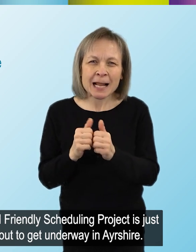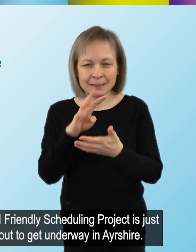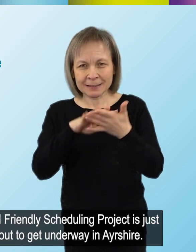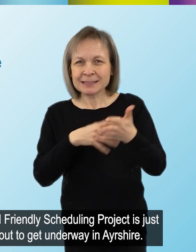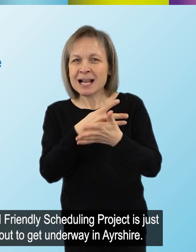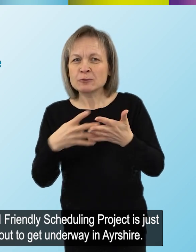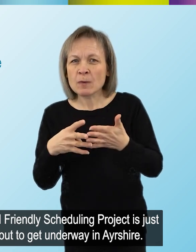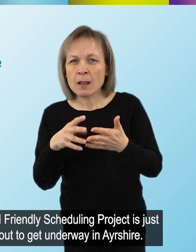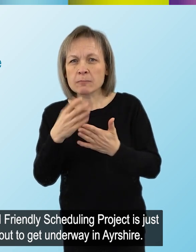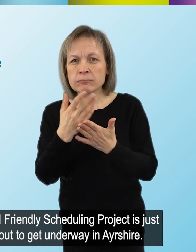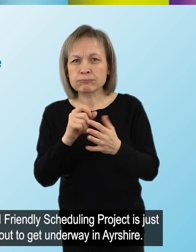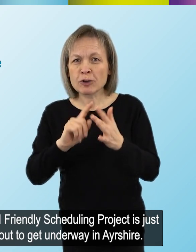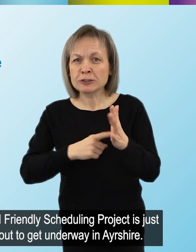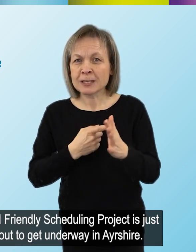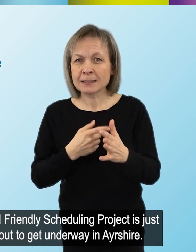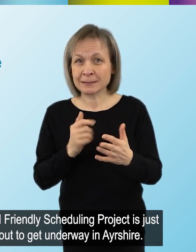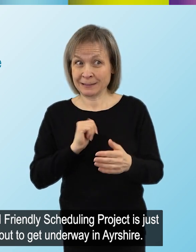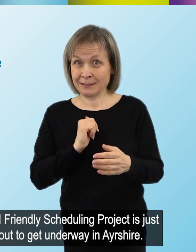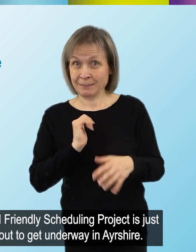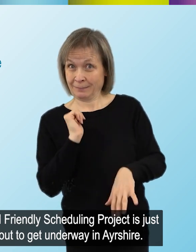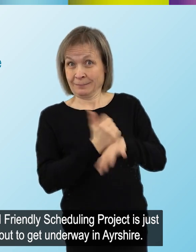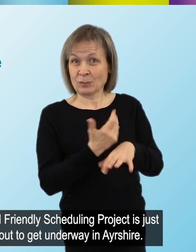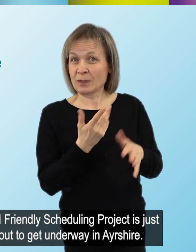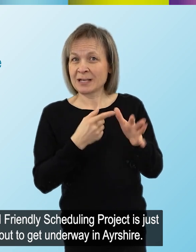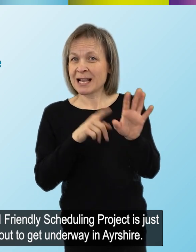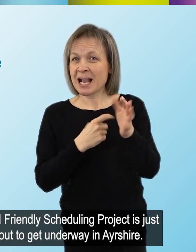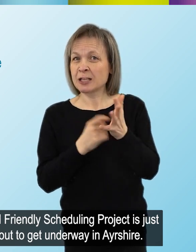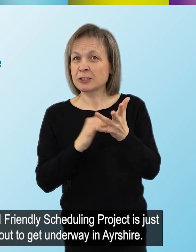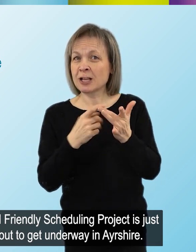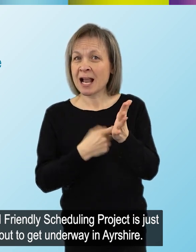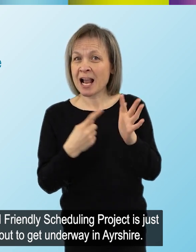A child-friendly scheduling project is just about to get underway in Ayrshire.